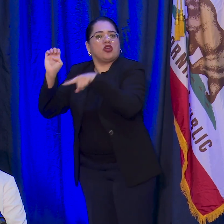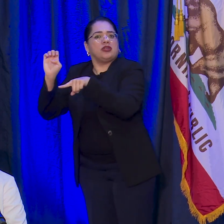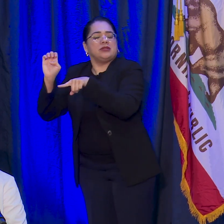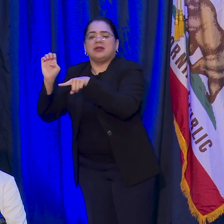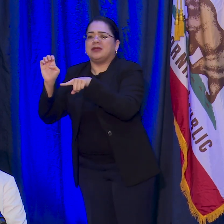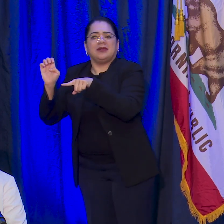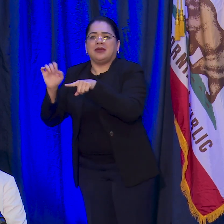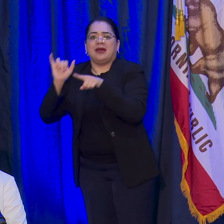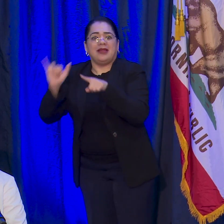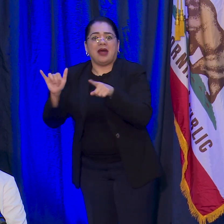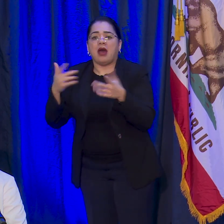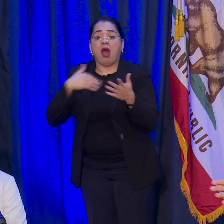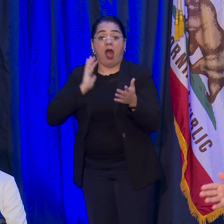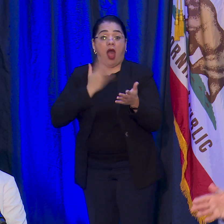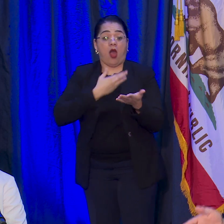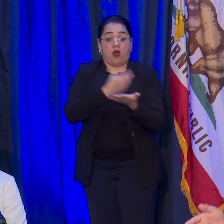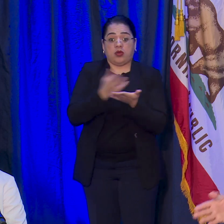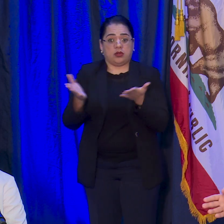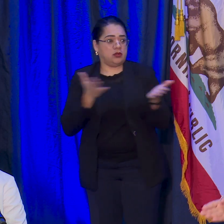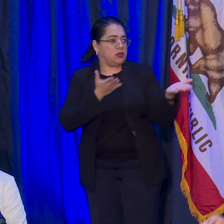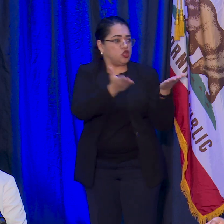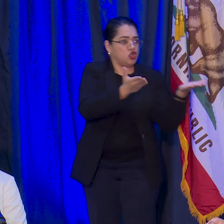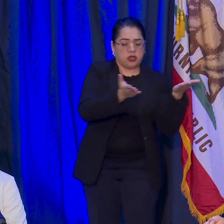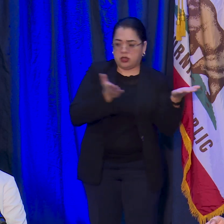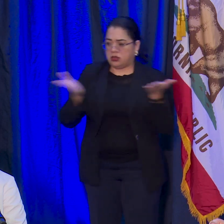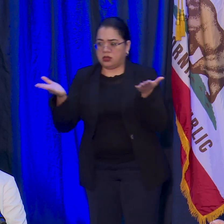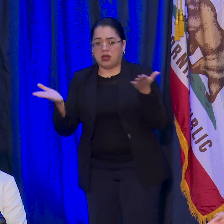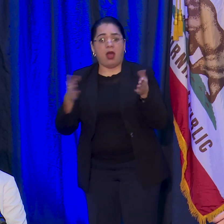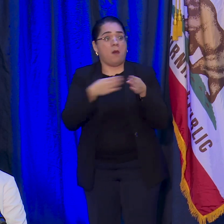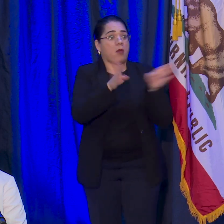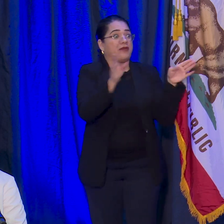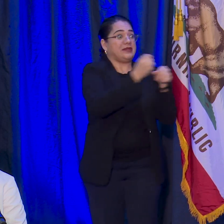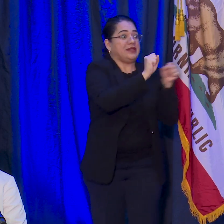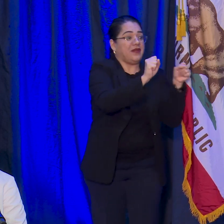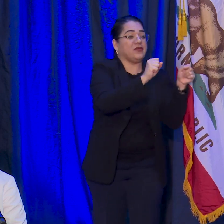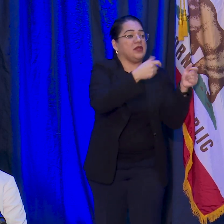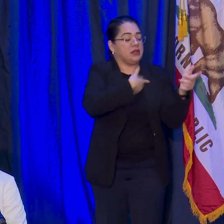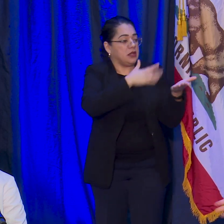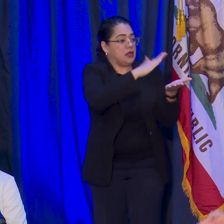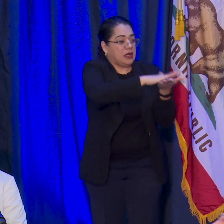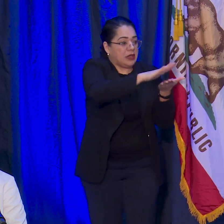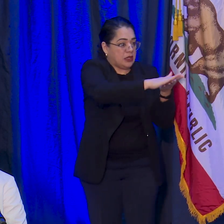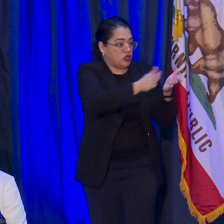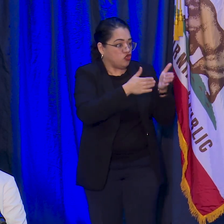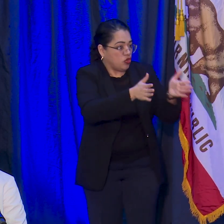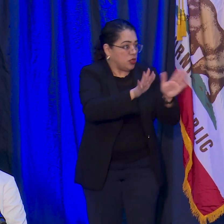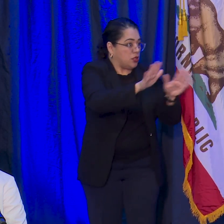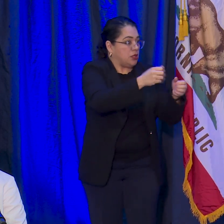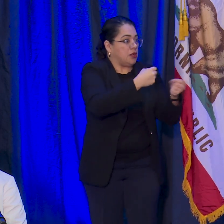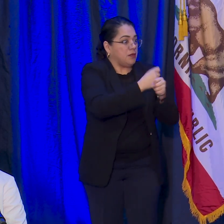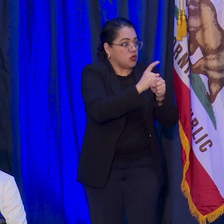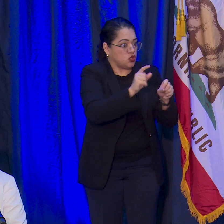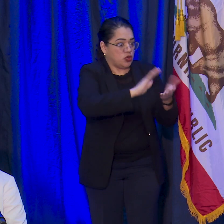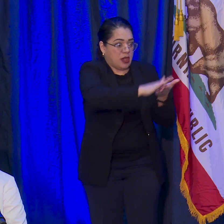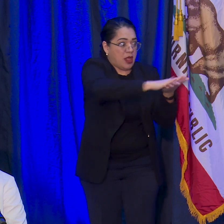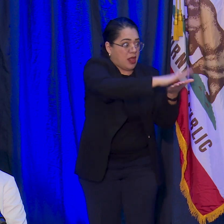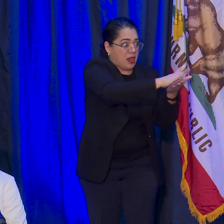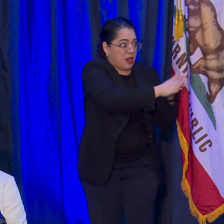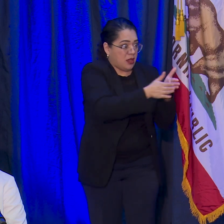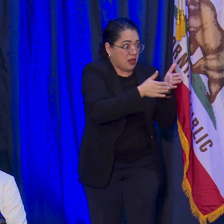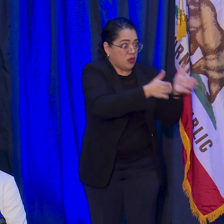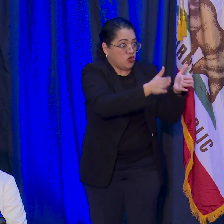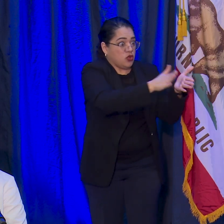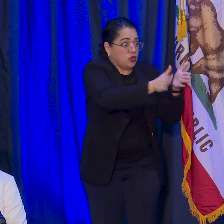have the capacity to then get our public safety folks clearing streets, clearing gutters, and